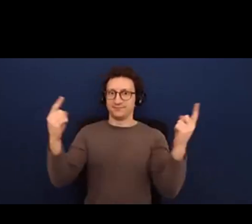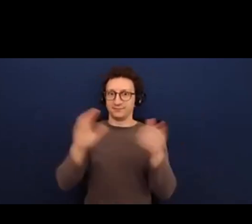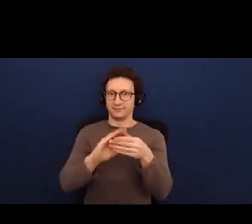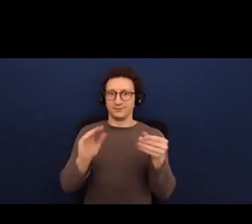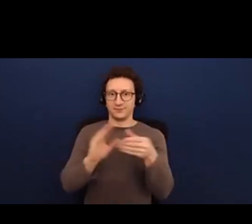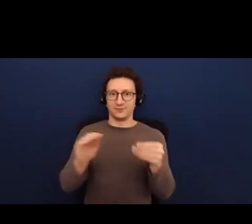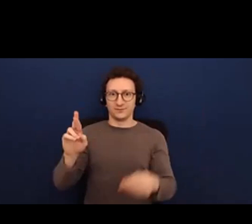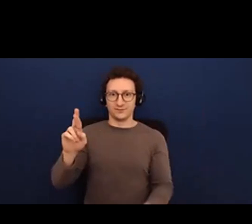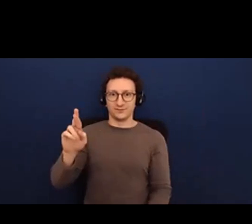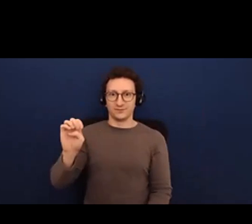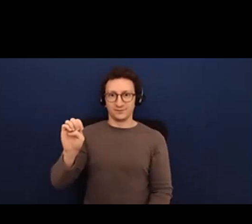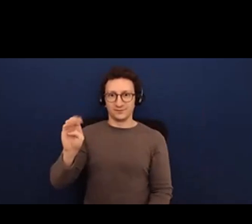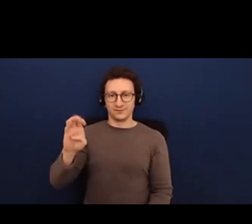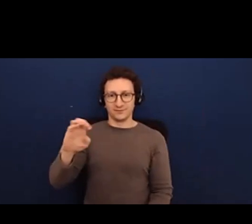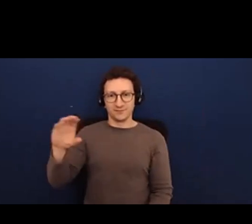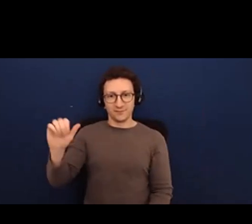Remember that